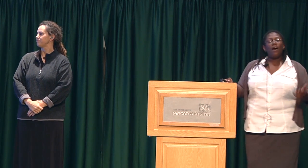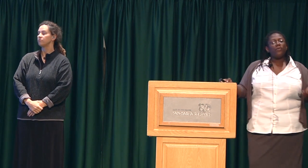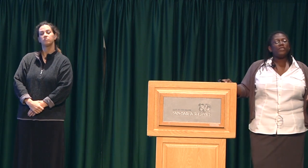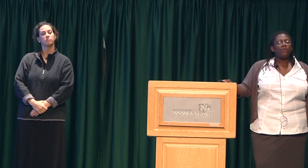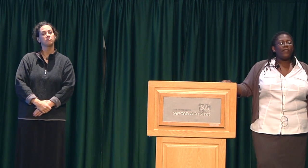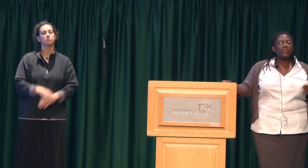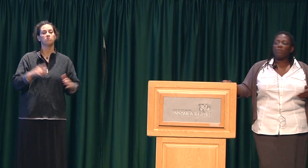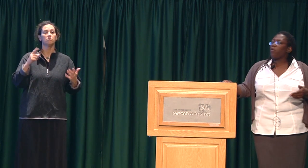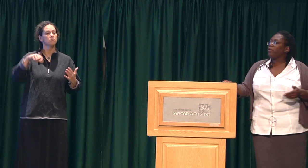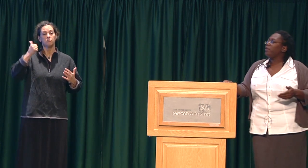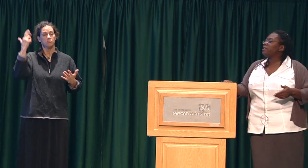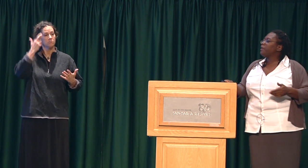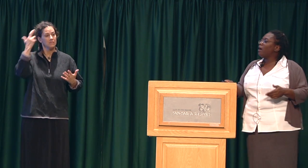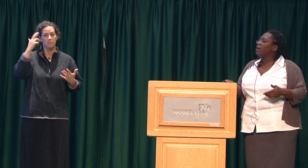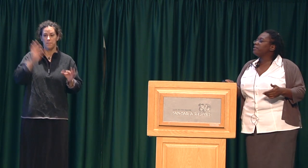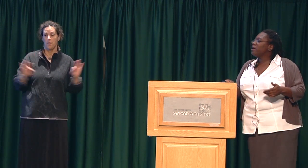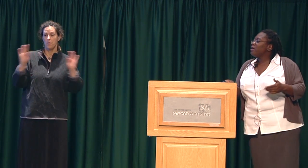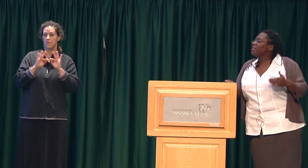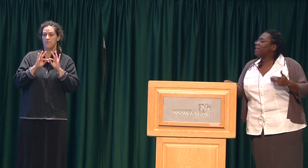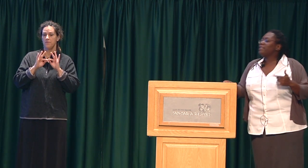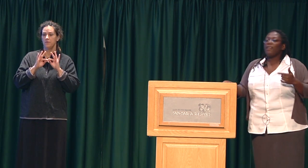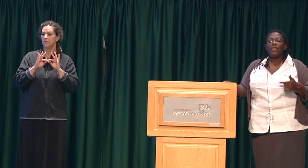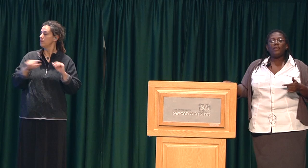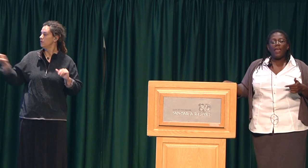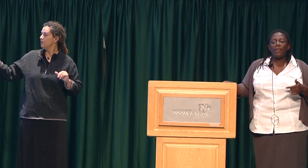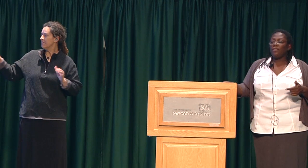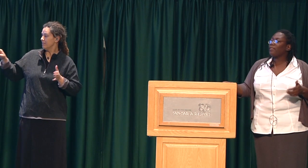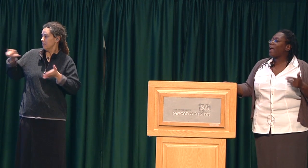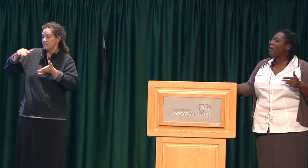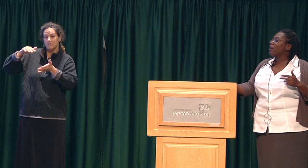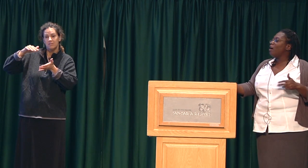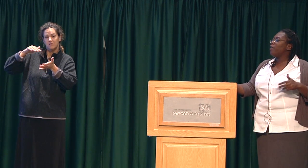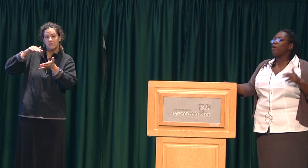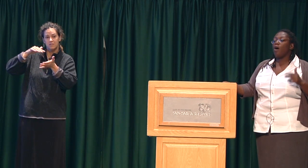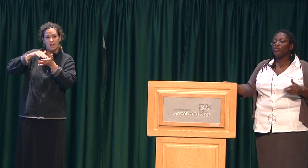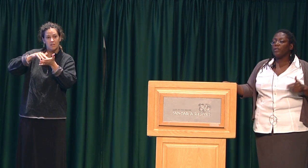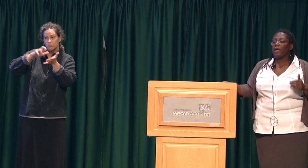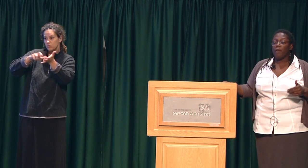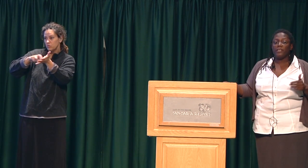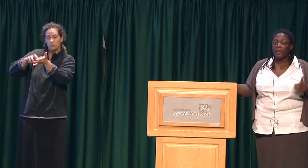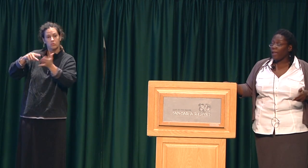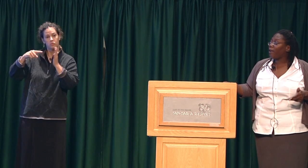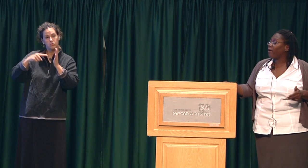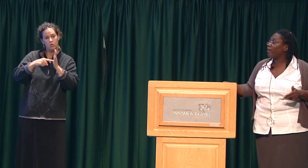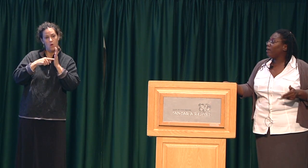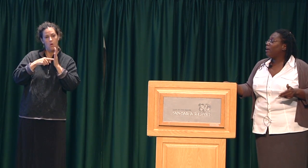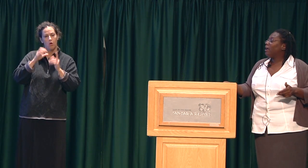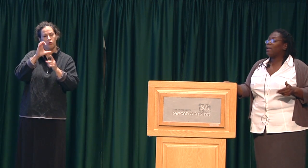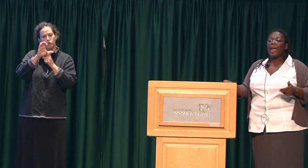And the other reason why this is important is because studies have indicated that the outcome of culturally competent